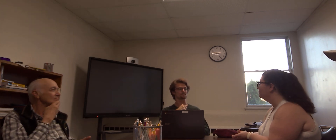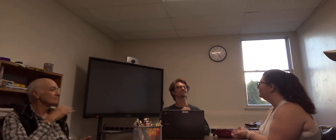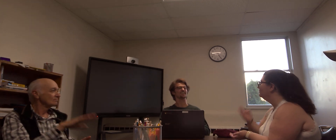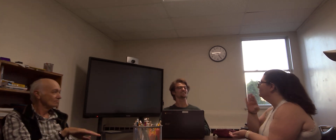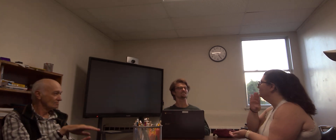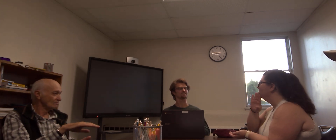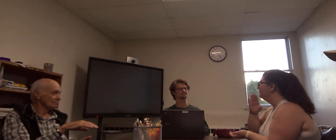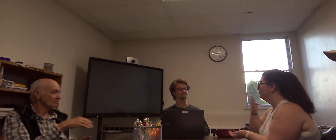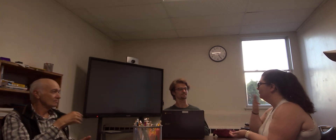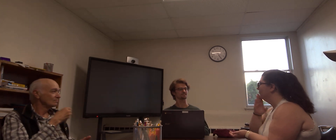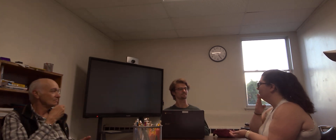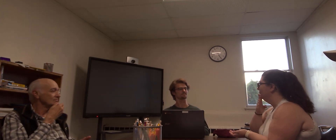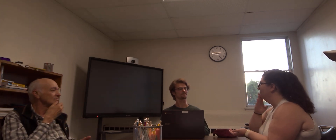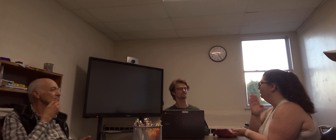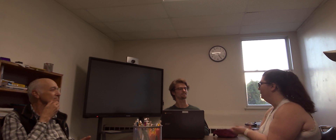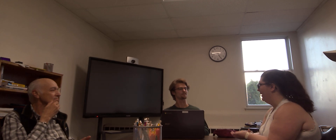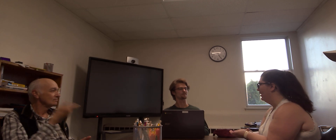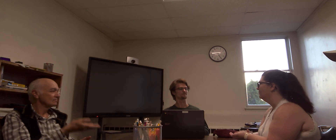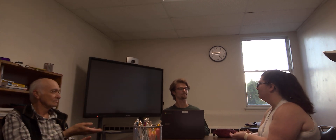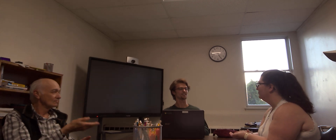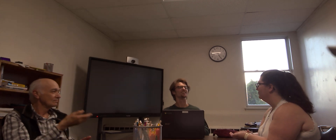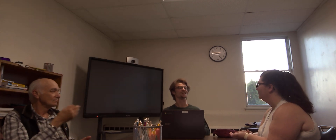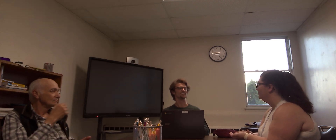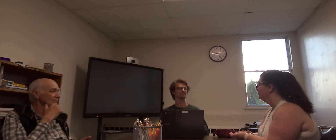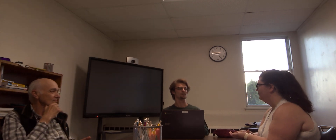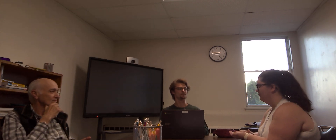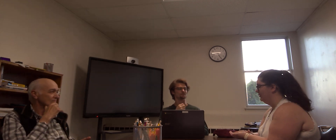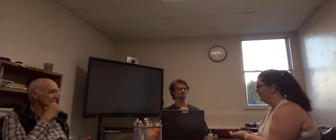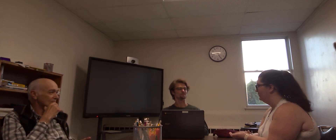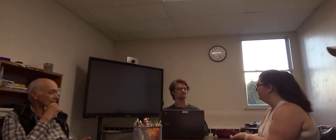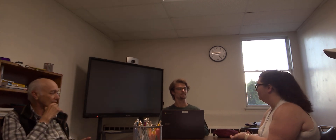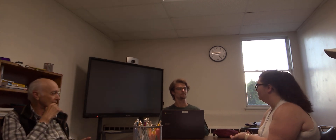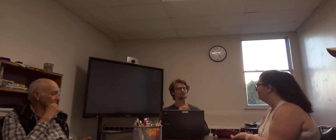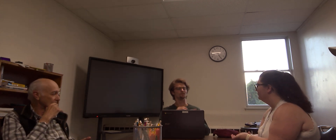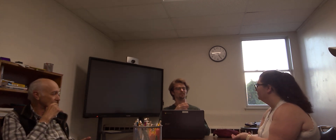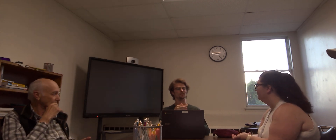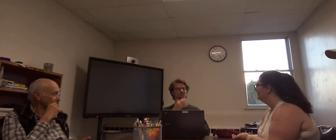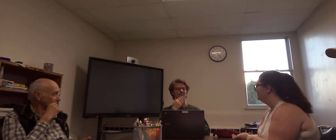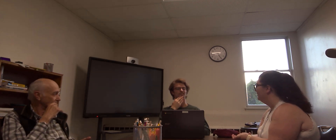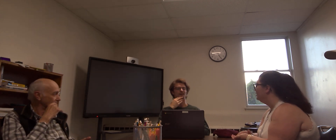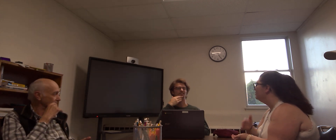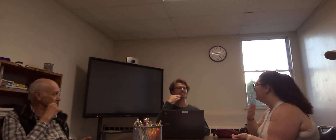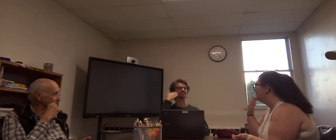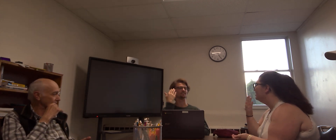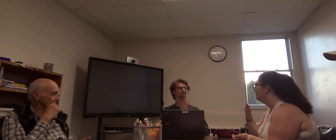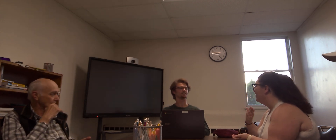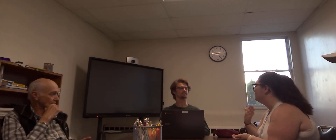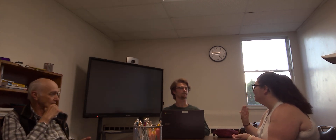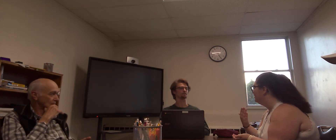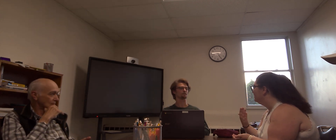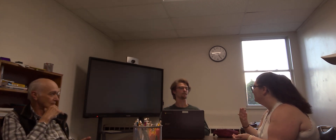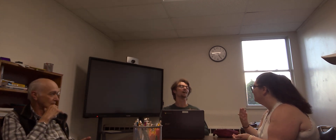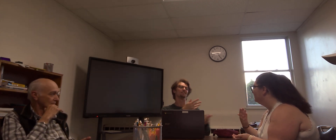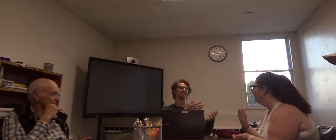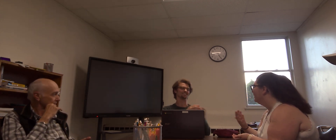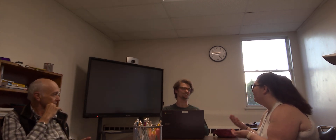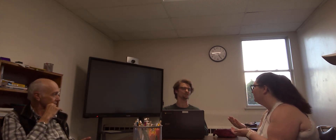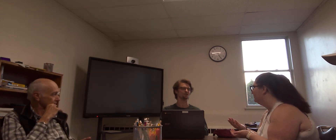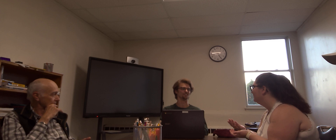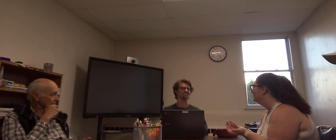Yeah. bad. Yeah. Okay. Maybe when you notice I'm You'll see signing, their face too. that is but- also important. Yeah.